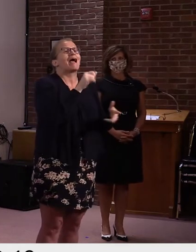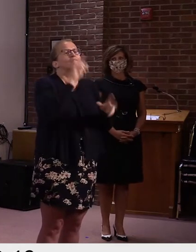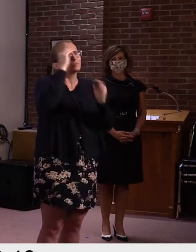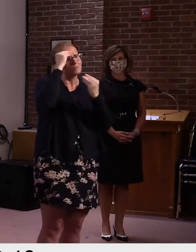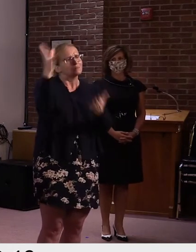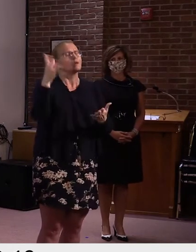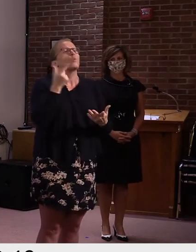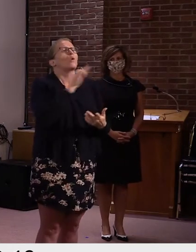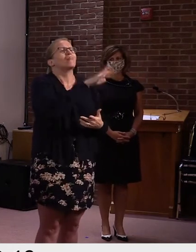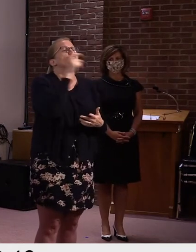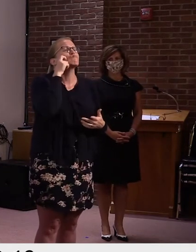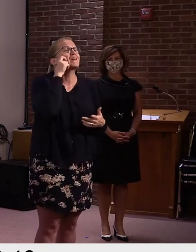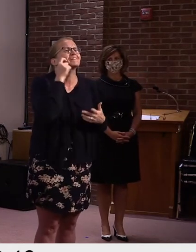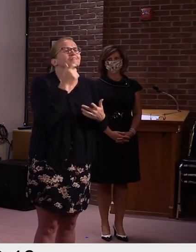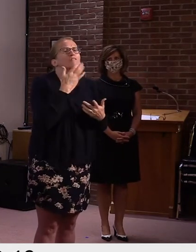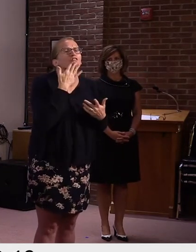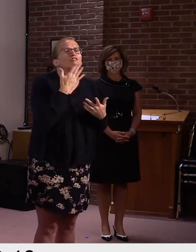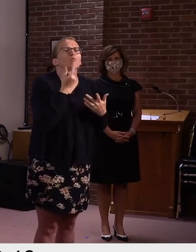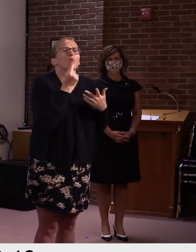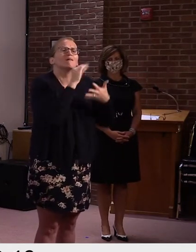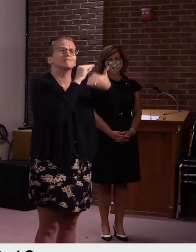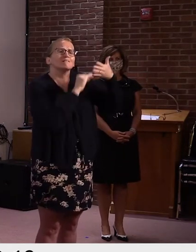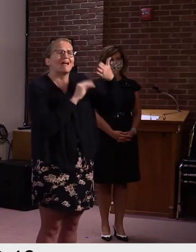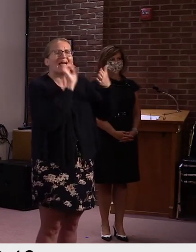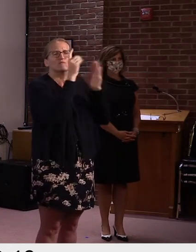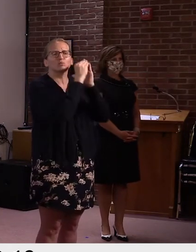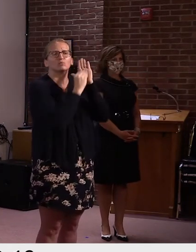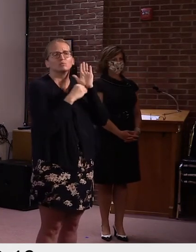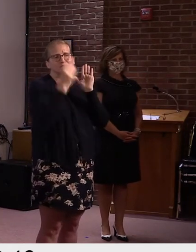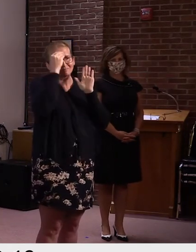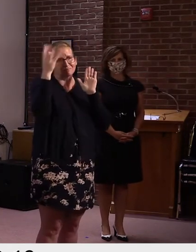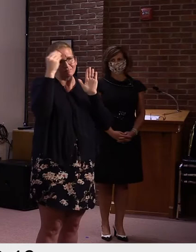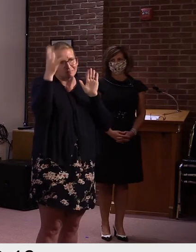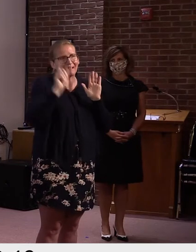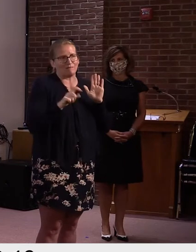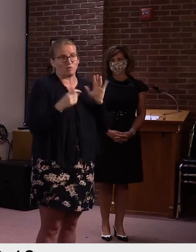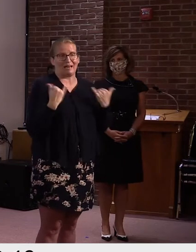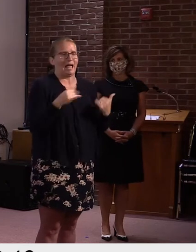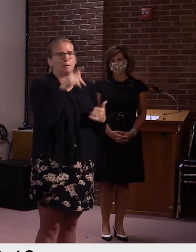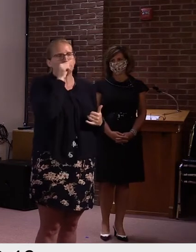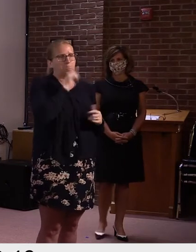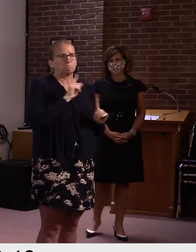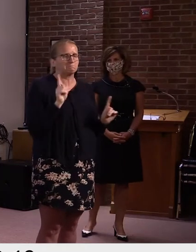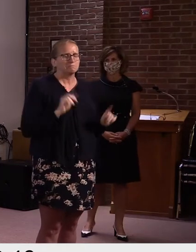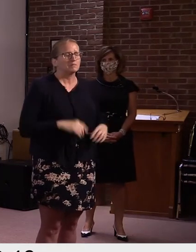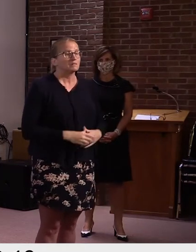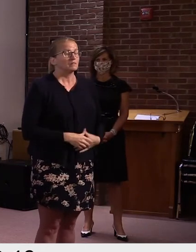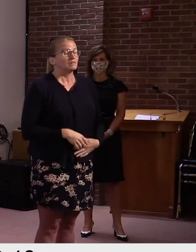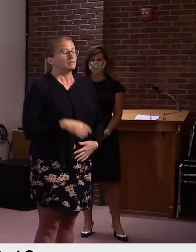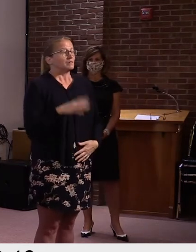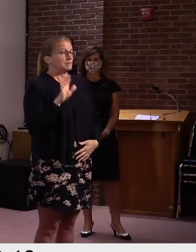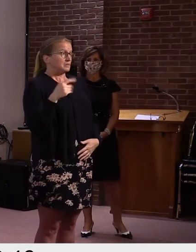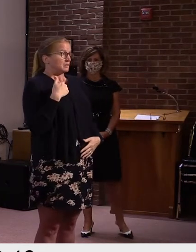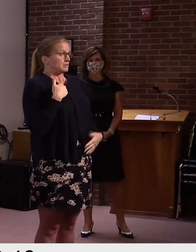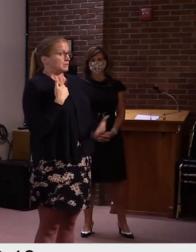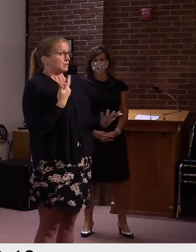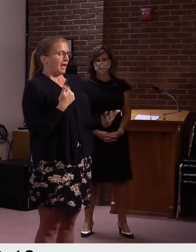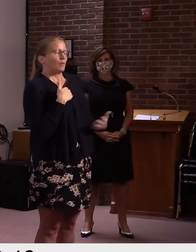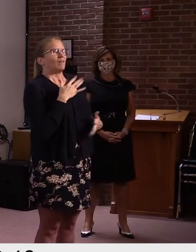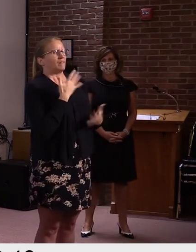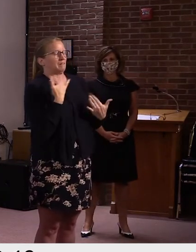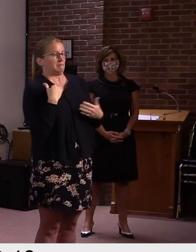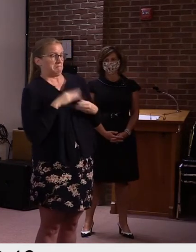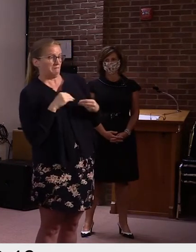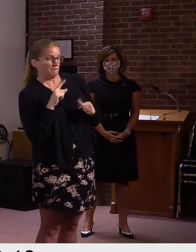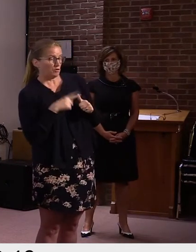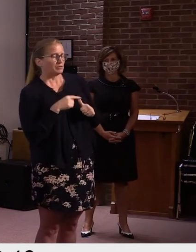Commissioner Sherling to give further comments. From my standpoint, I think there's a lot of good in those two